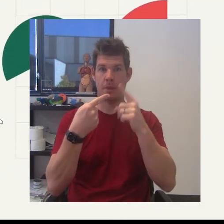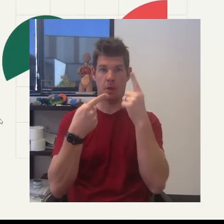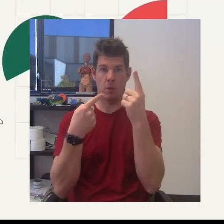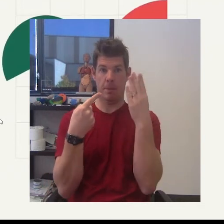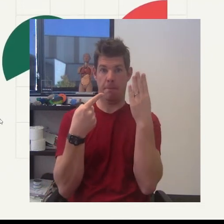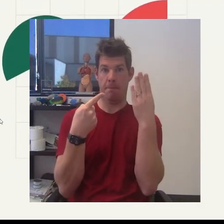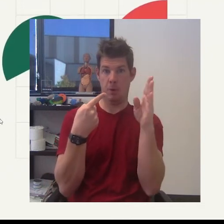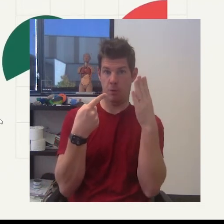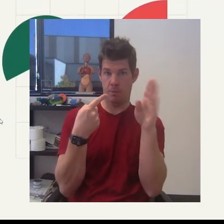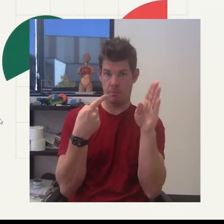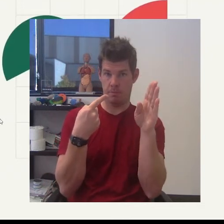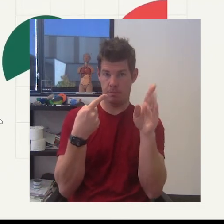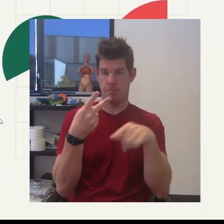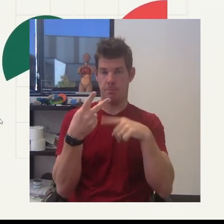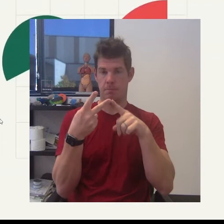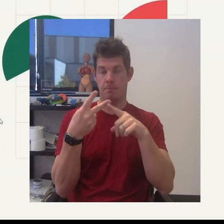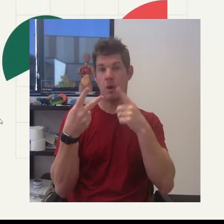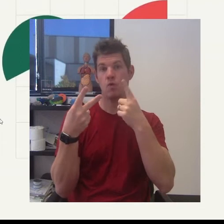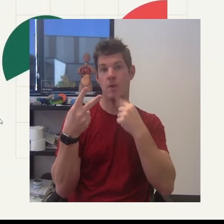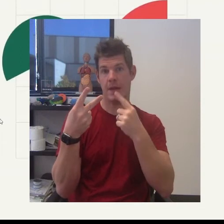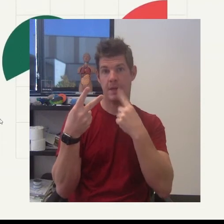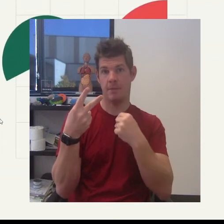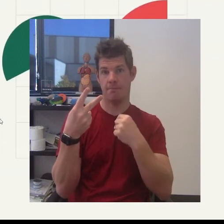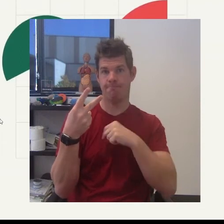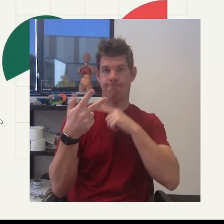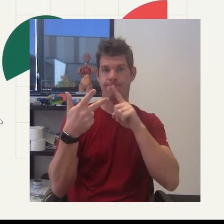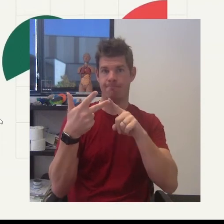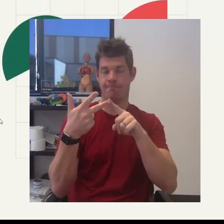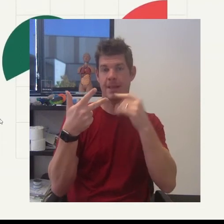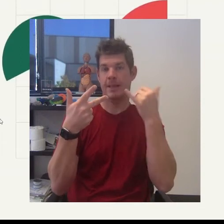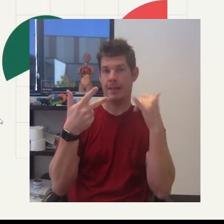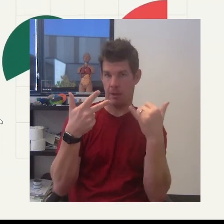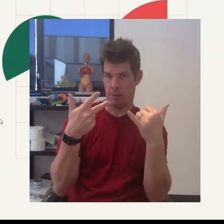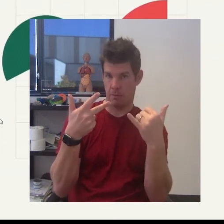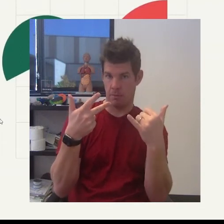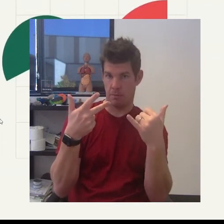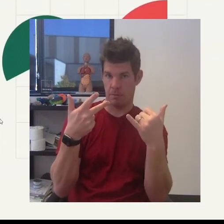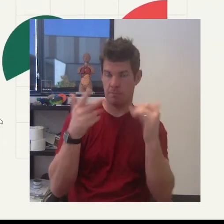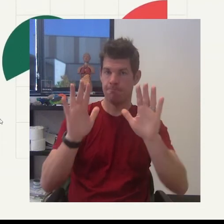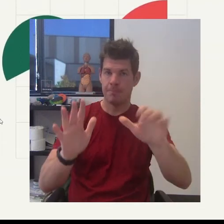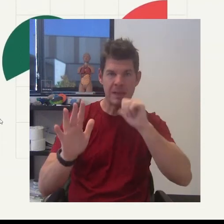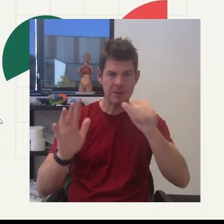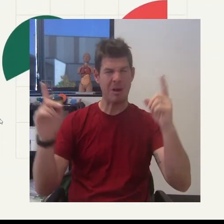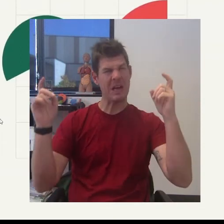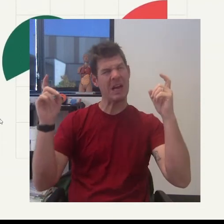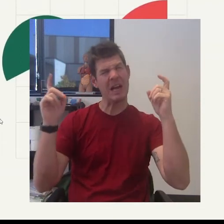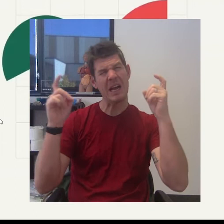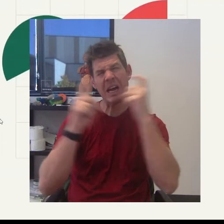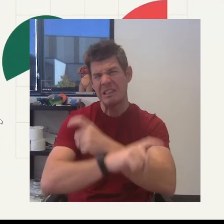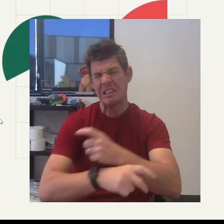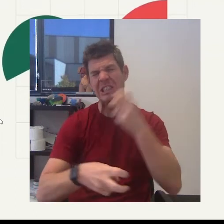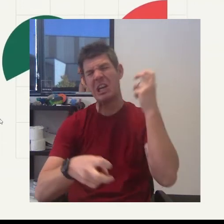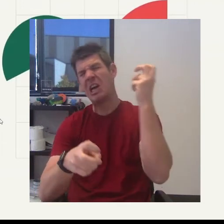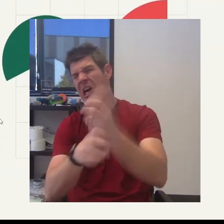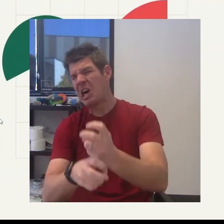need one blue item, one red item, and one yellow item. Now, don't overthink this,